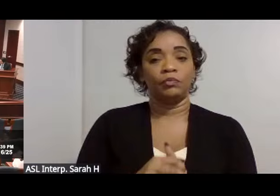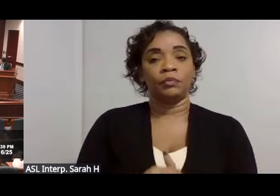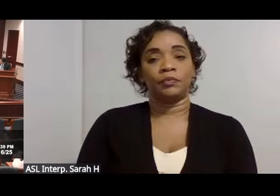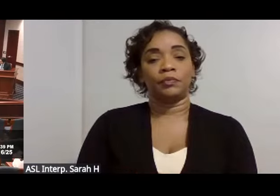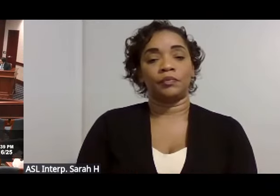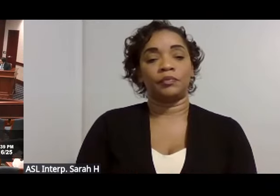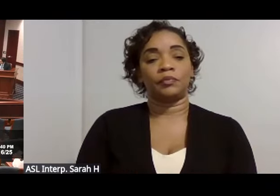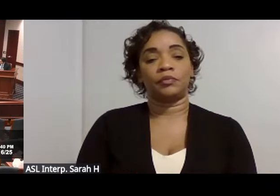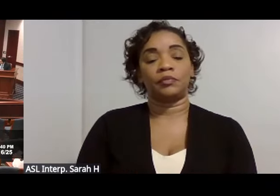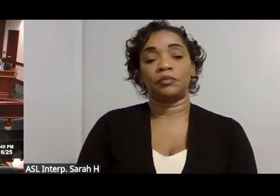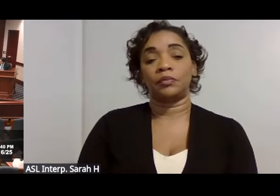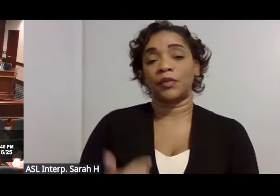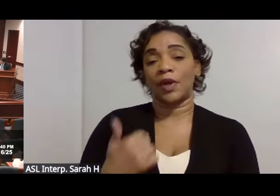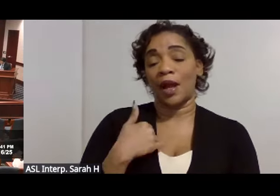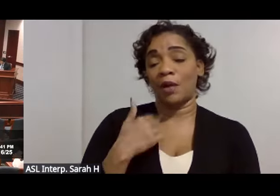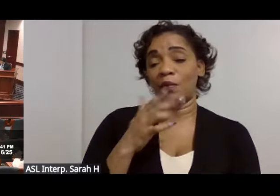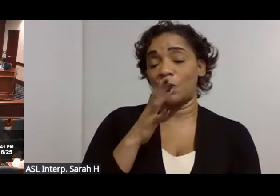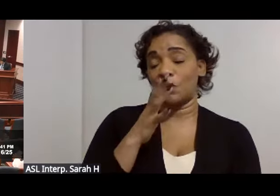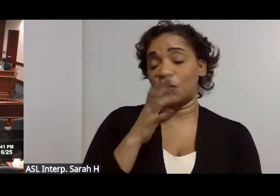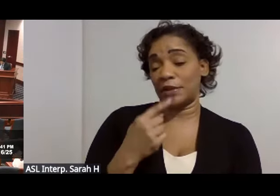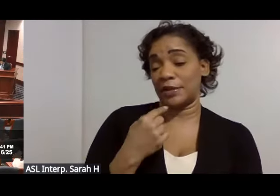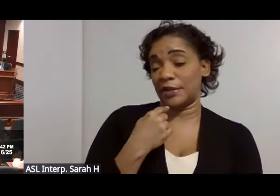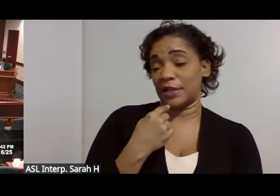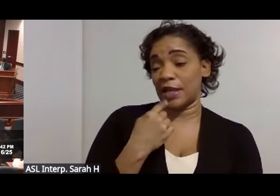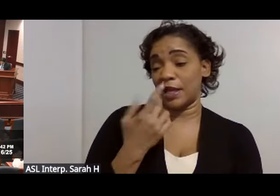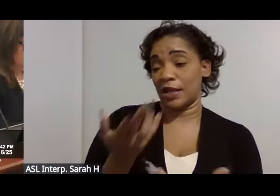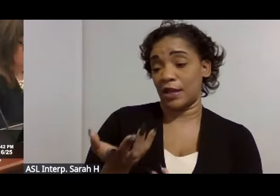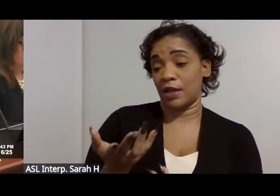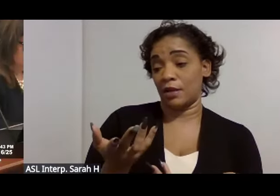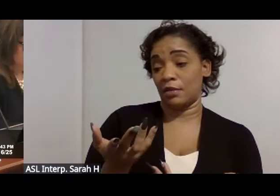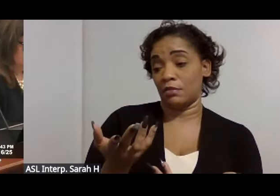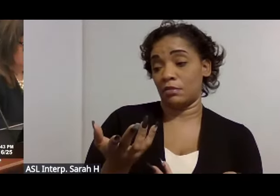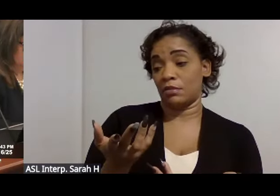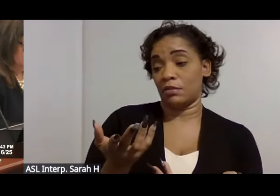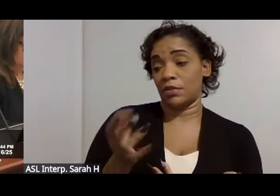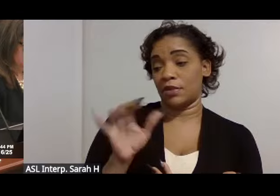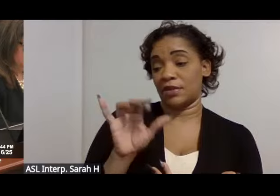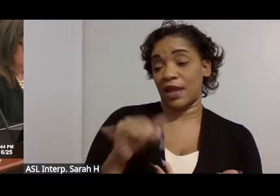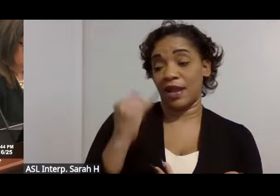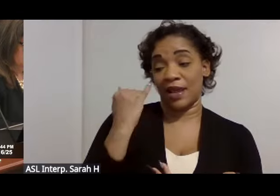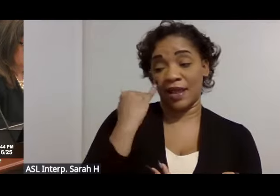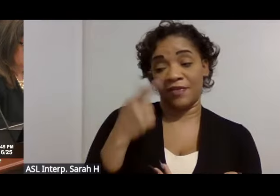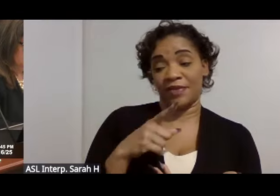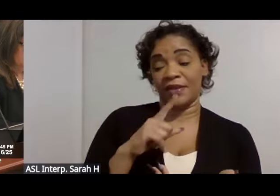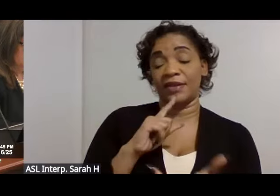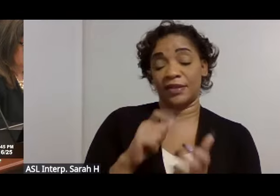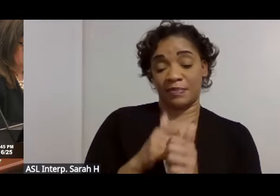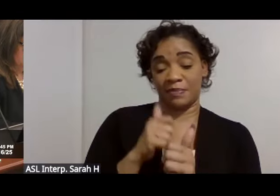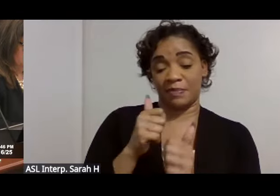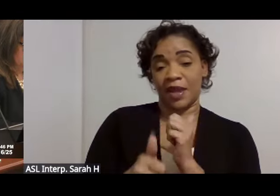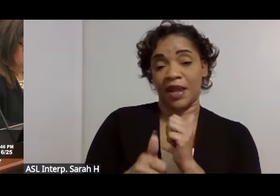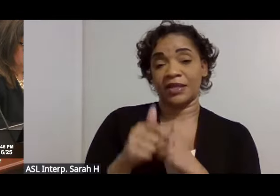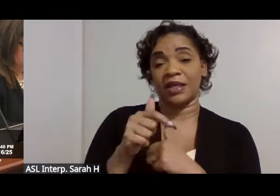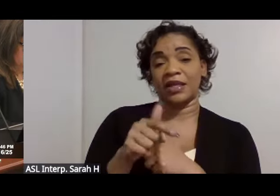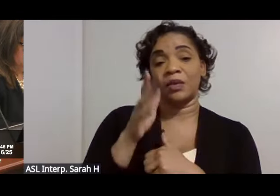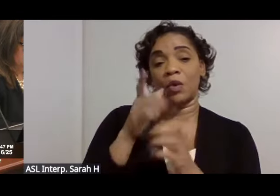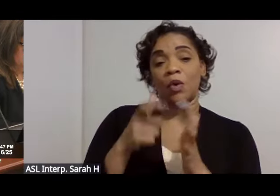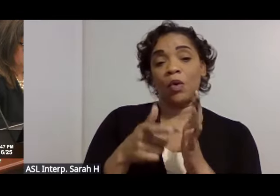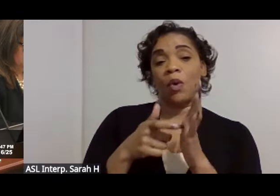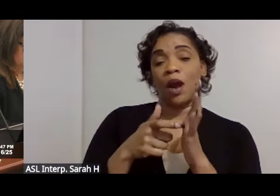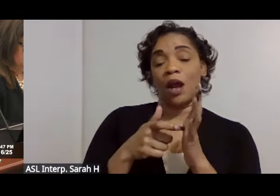I would say the basis is that that if this passes, Mhm. it will require